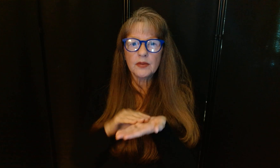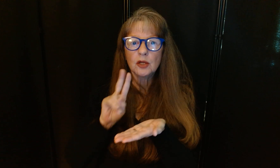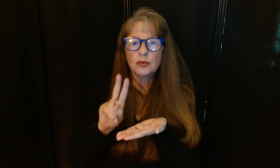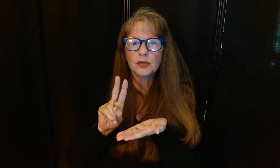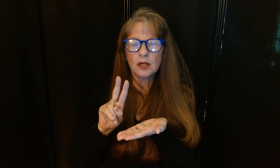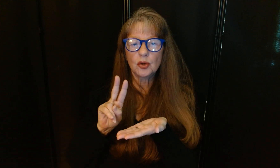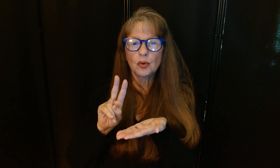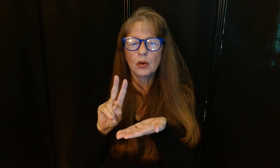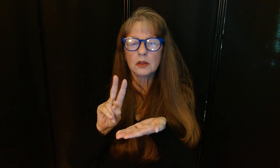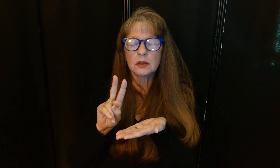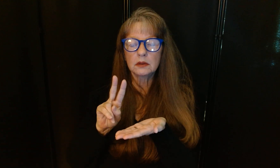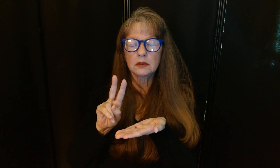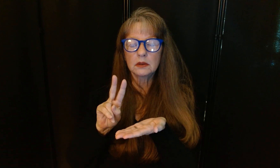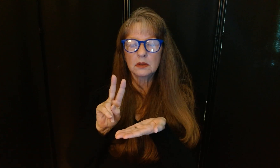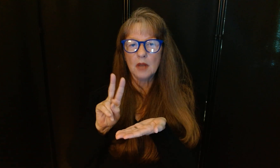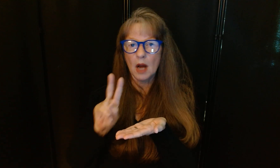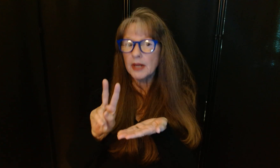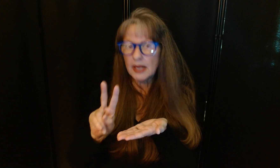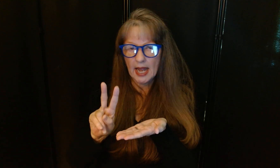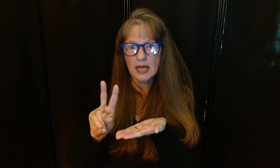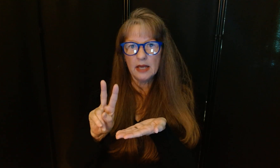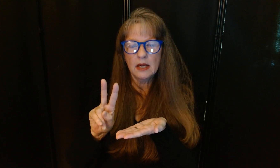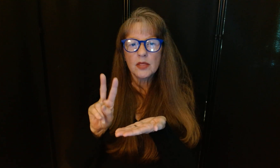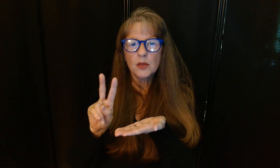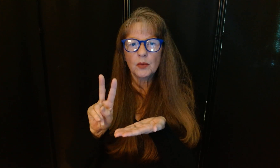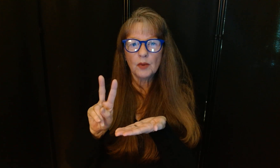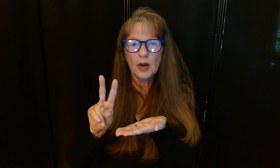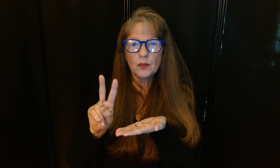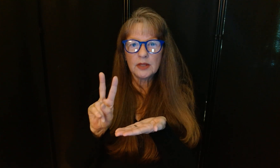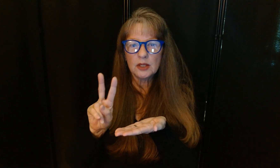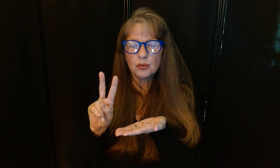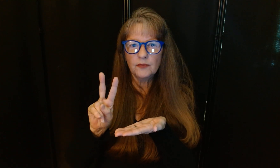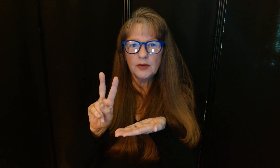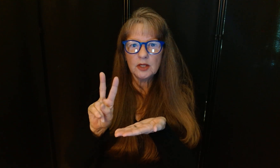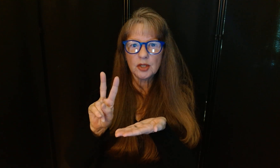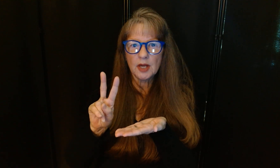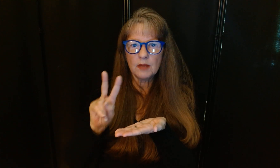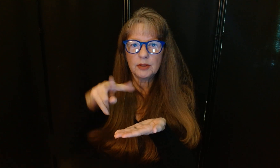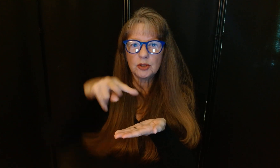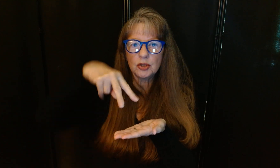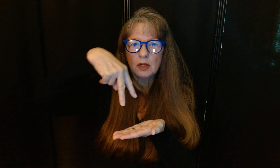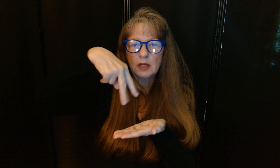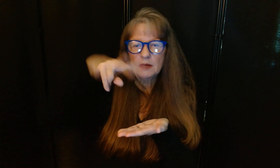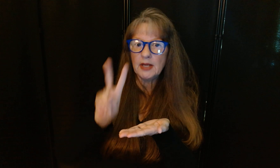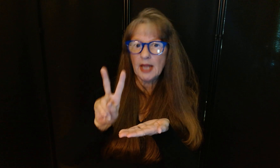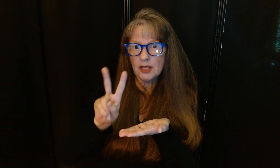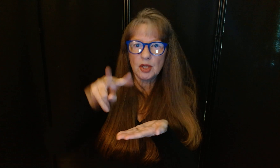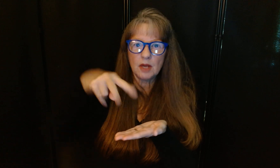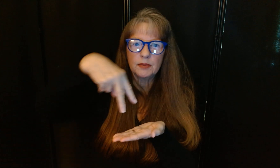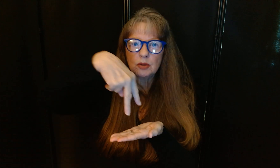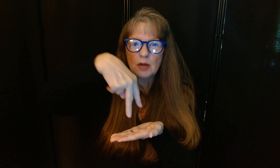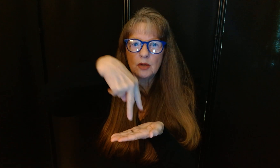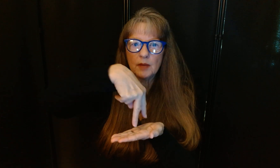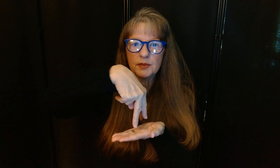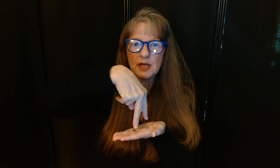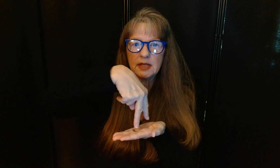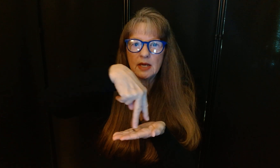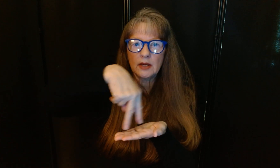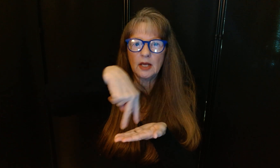You take your dominant hand, the one you write with, into a V shape, in a V hand shape, but you do it upside down and you